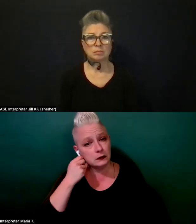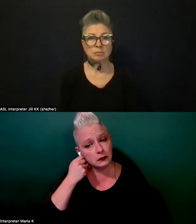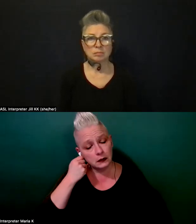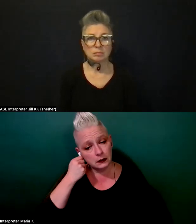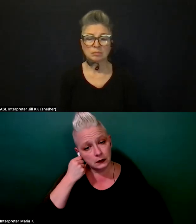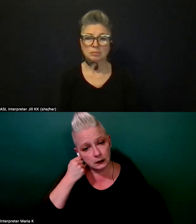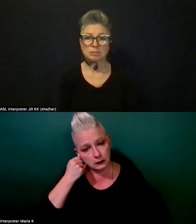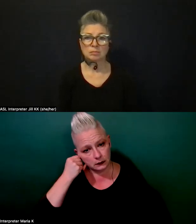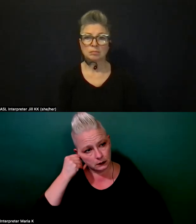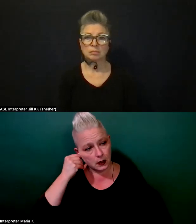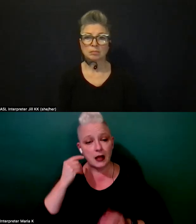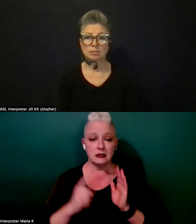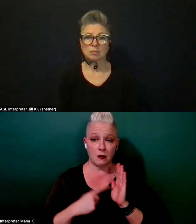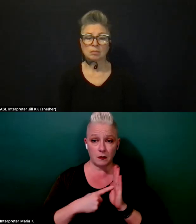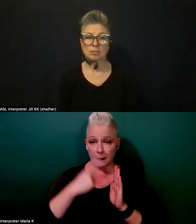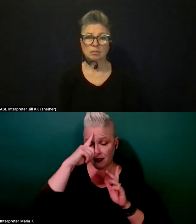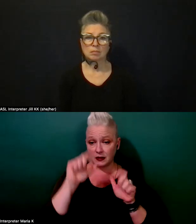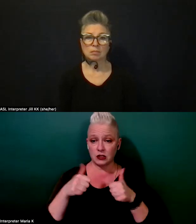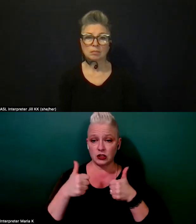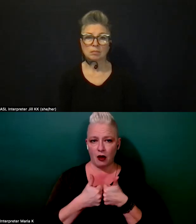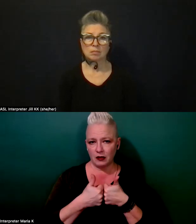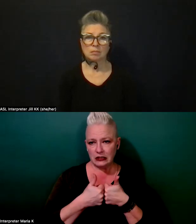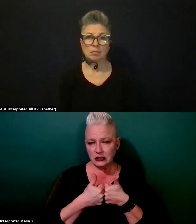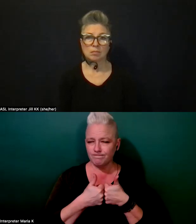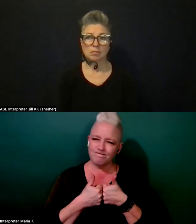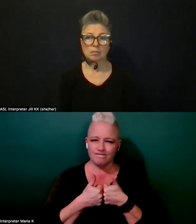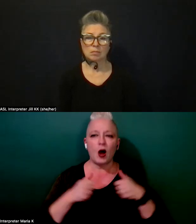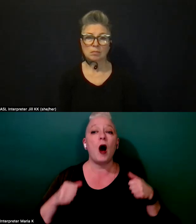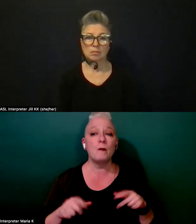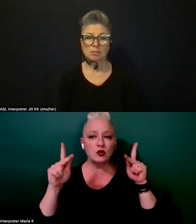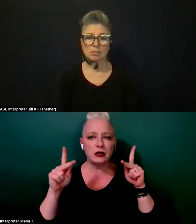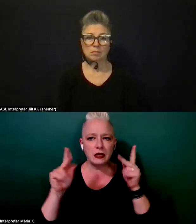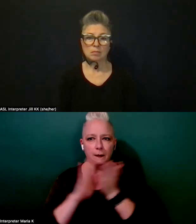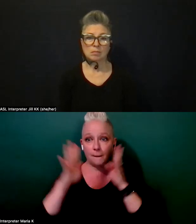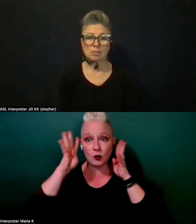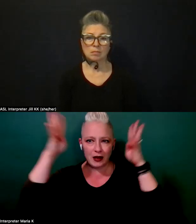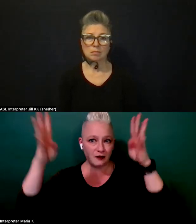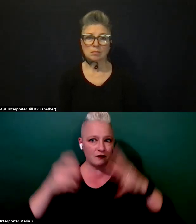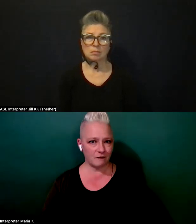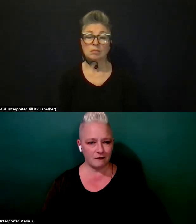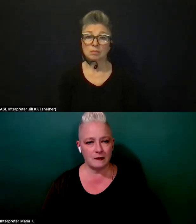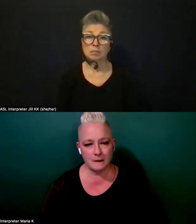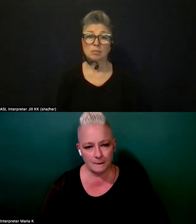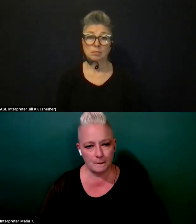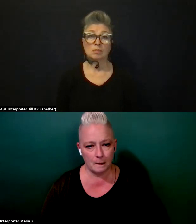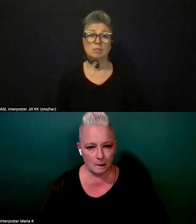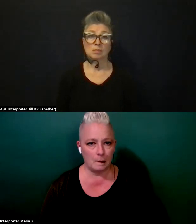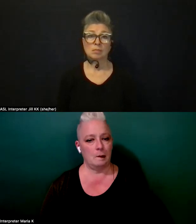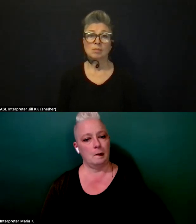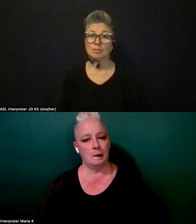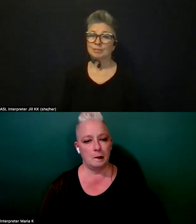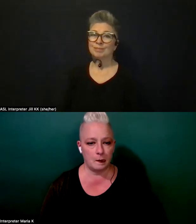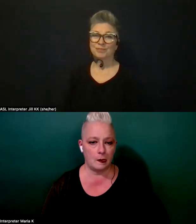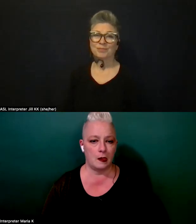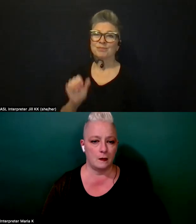always think those challenges are just more opportunity for creative opportunity. Yeah, definitely.